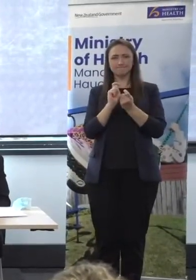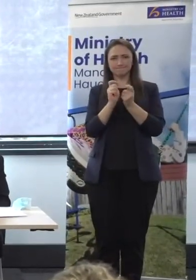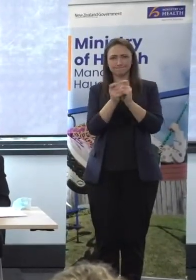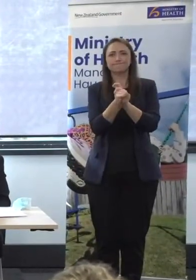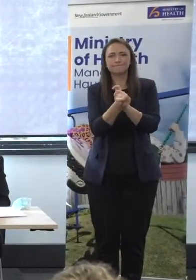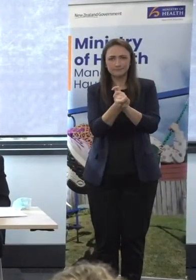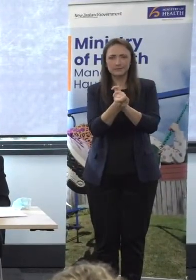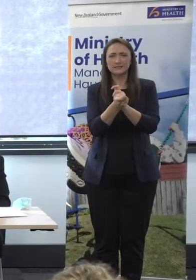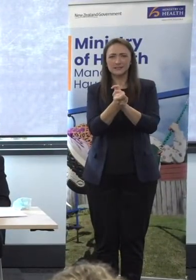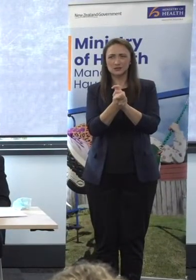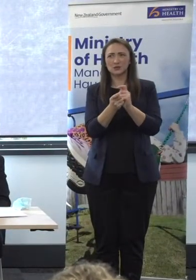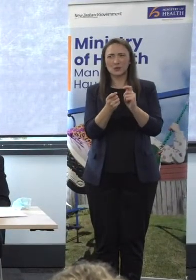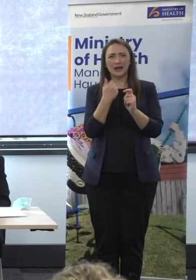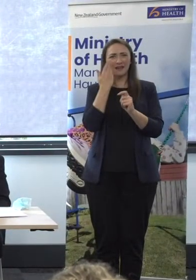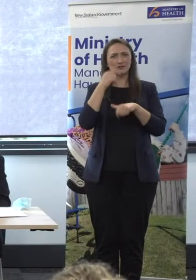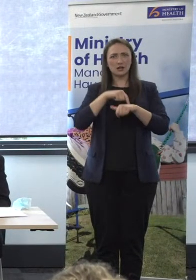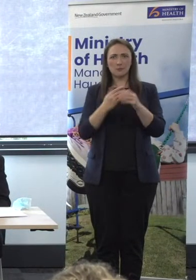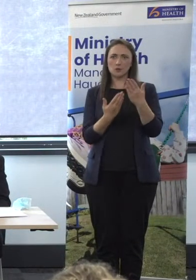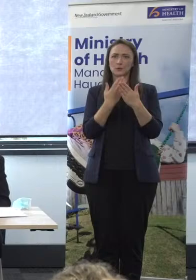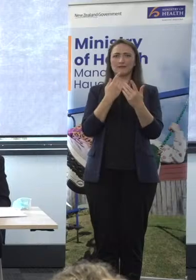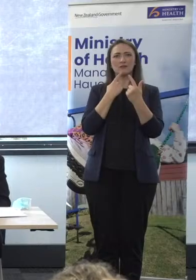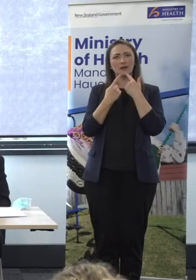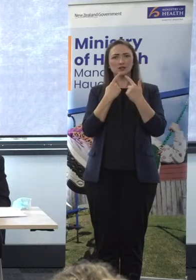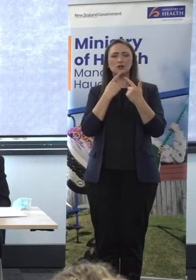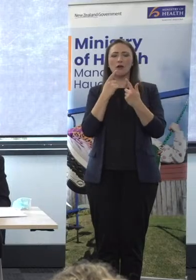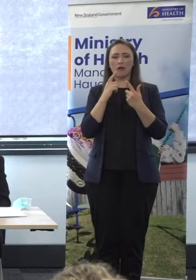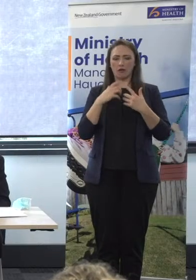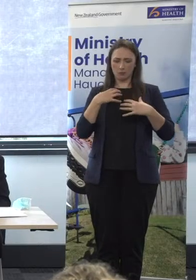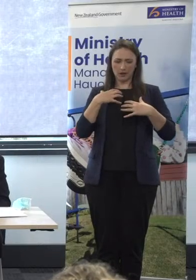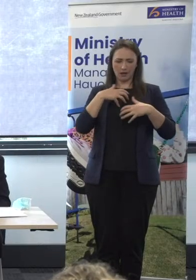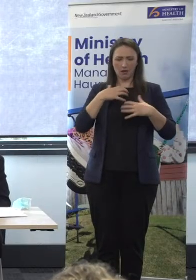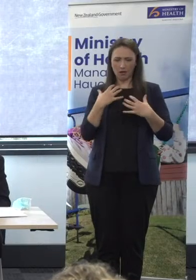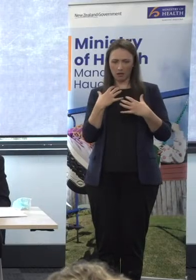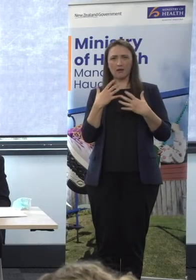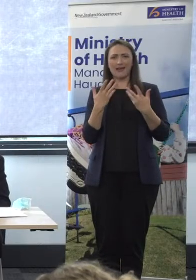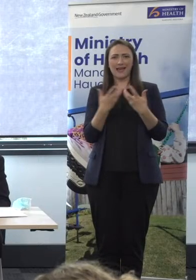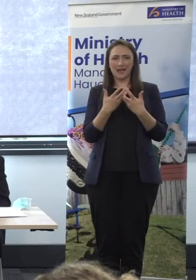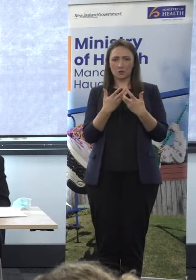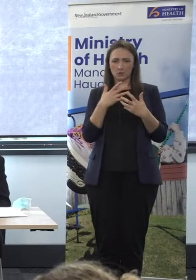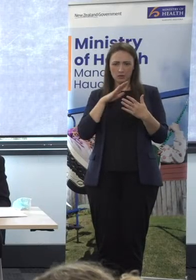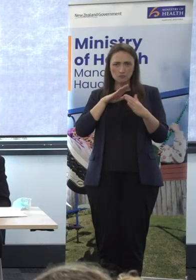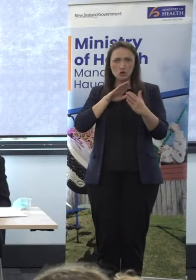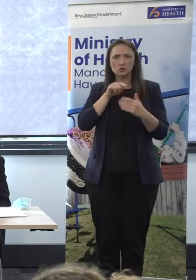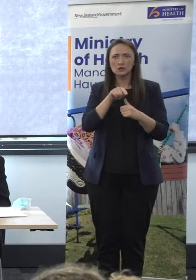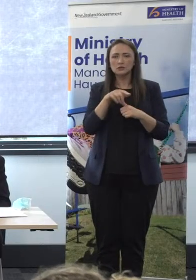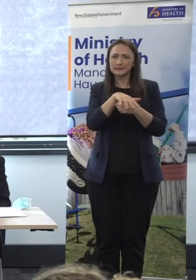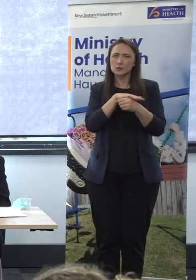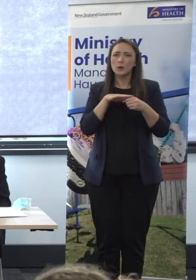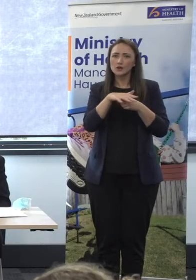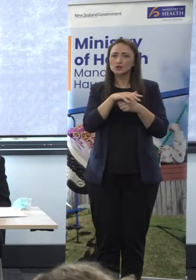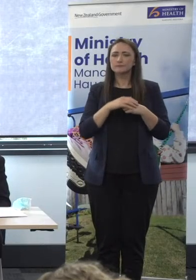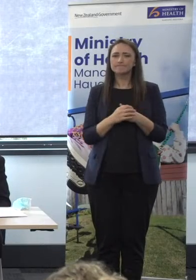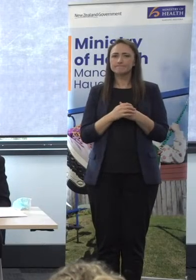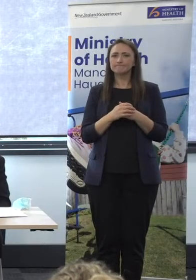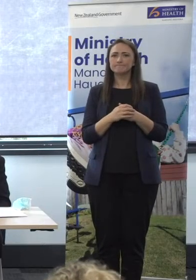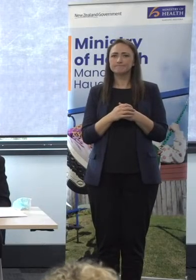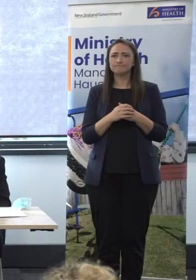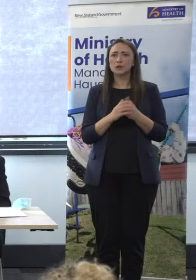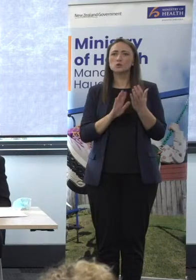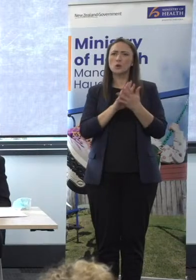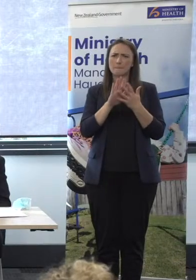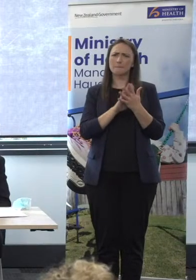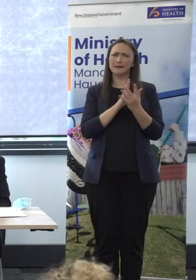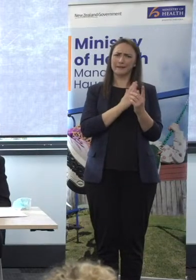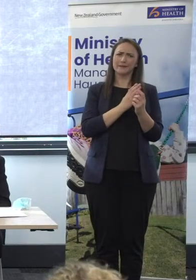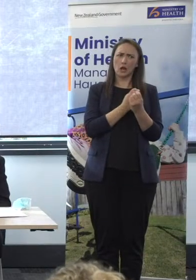accordingly. So the overall goal of surveillance is to give us visibility about the different aspects of the pandemic. So as such, there are a number of